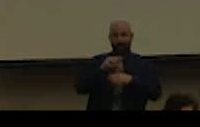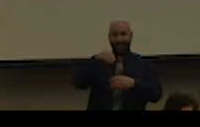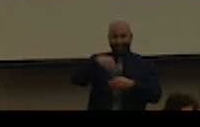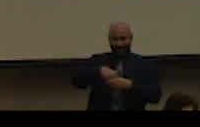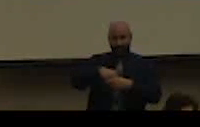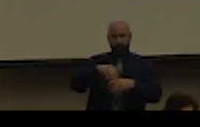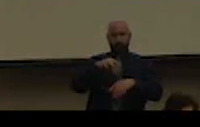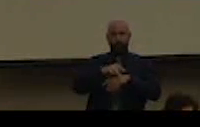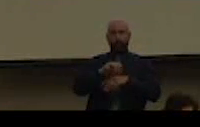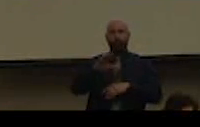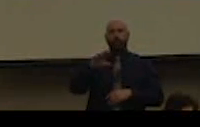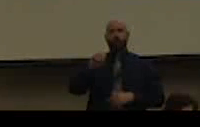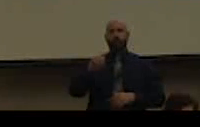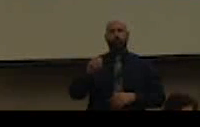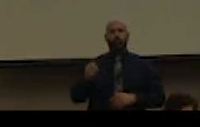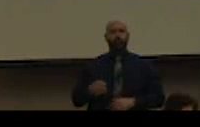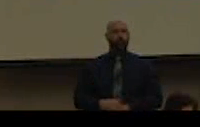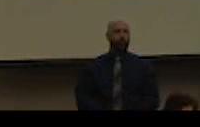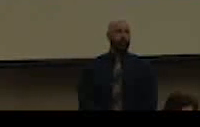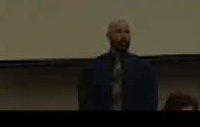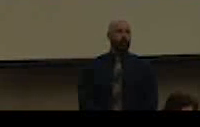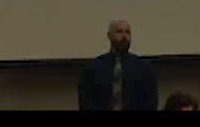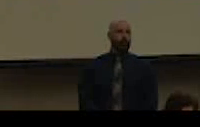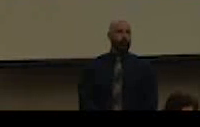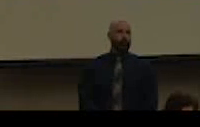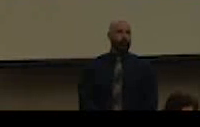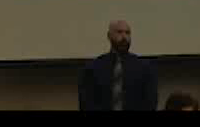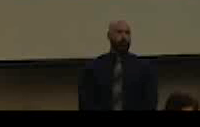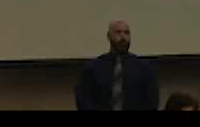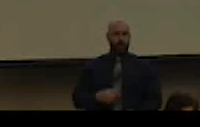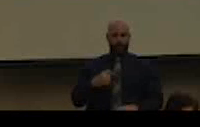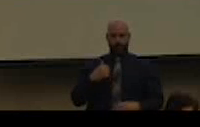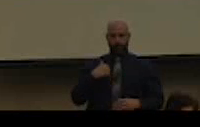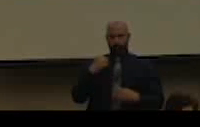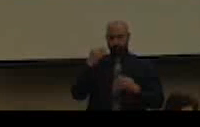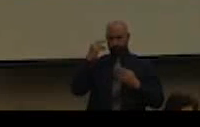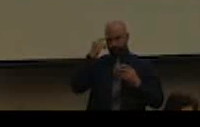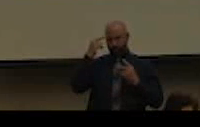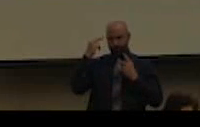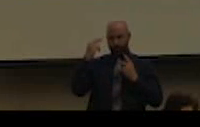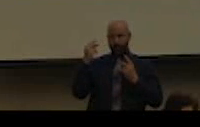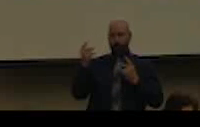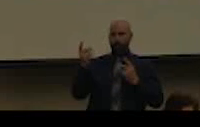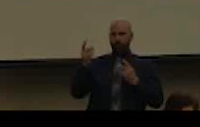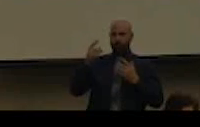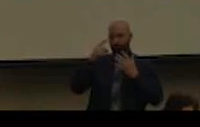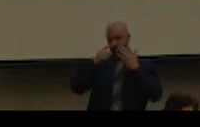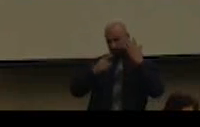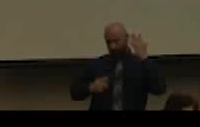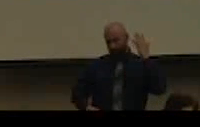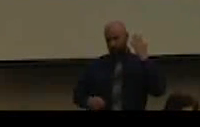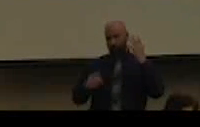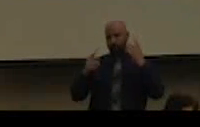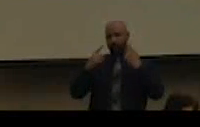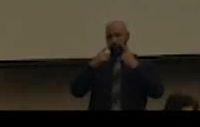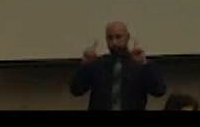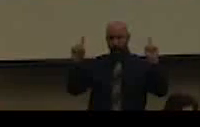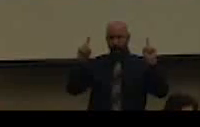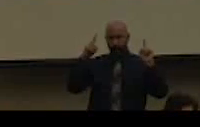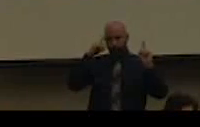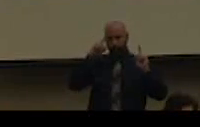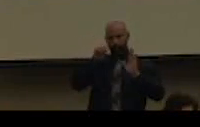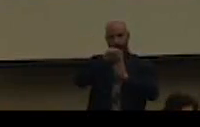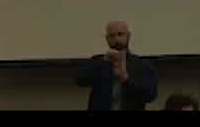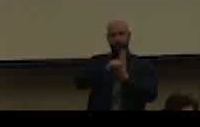so, as we think of her, for so many of the accomplishments that she has done, I just really